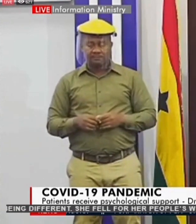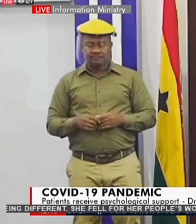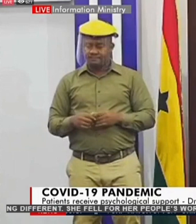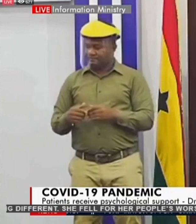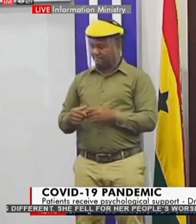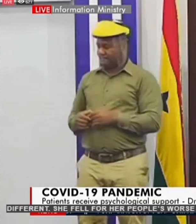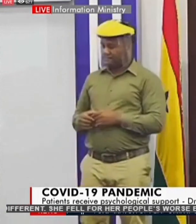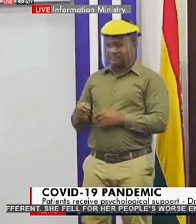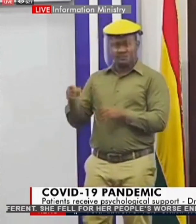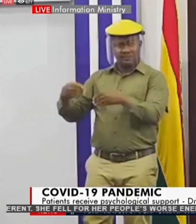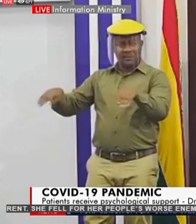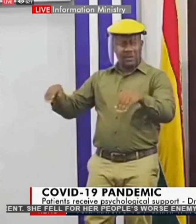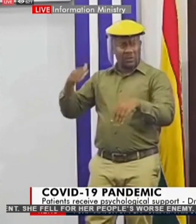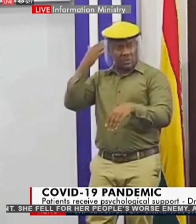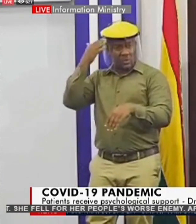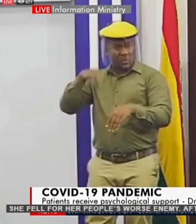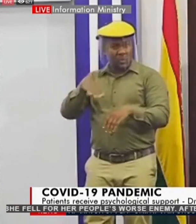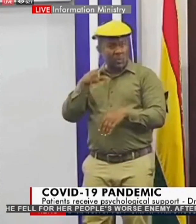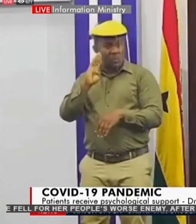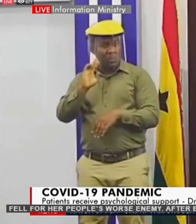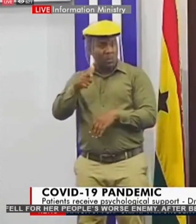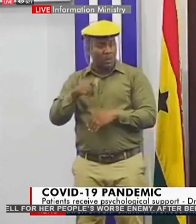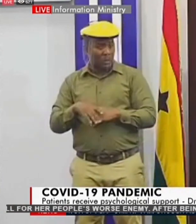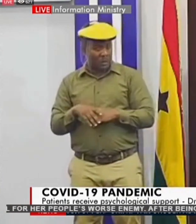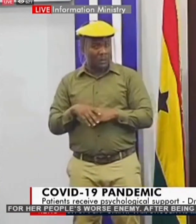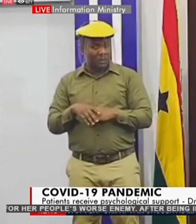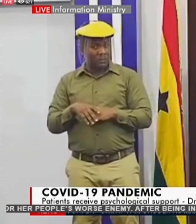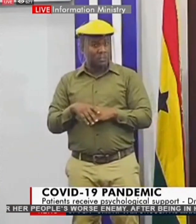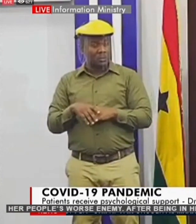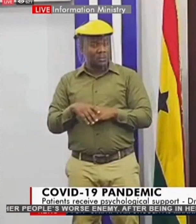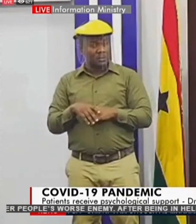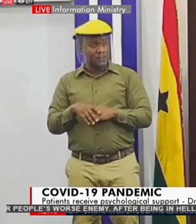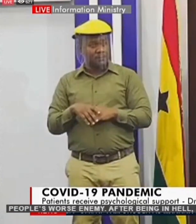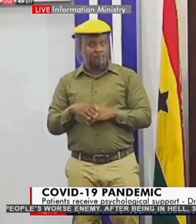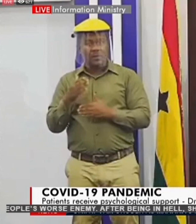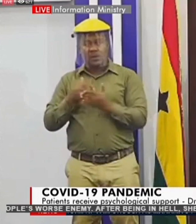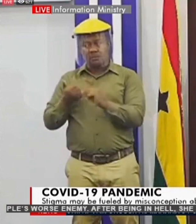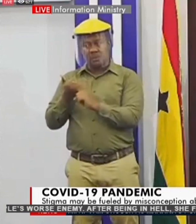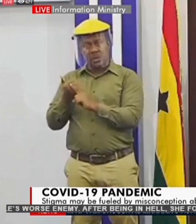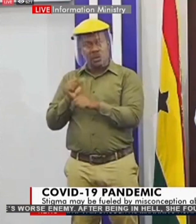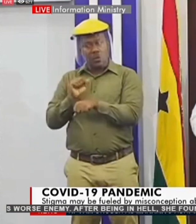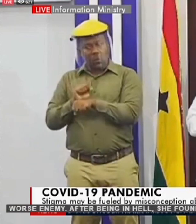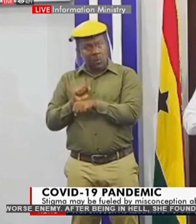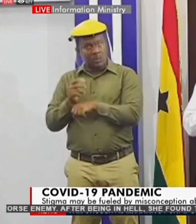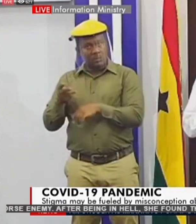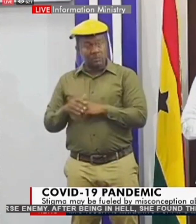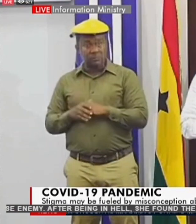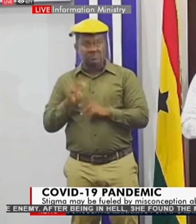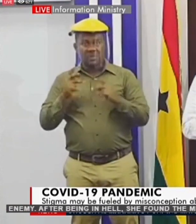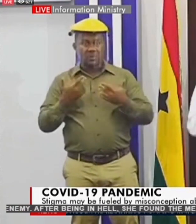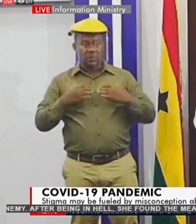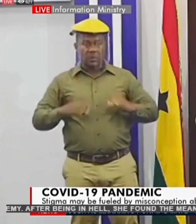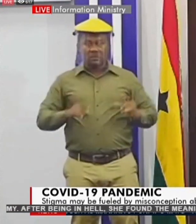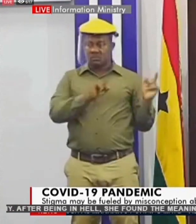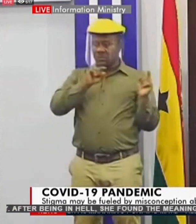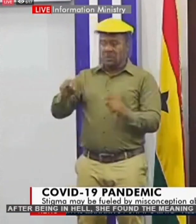as the case in Bolgatanga, and the rest. Those who are self-employed, now customers, clients, and